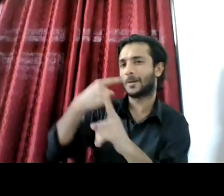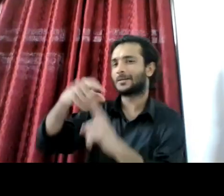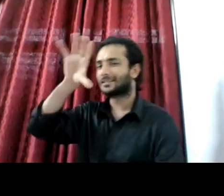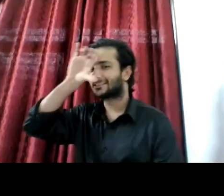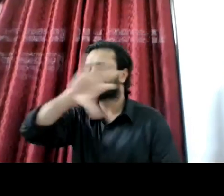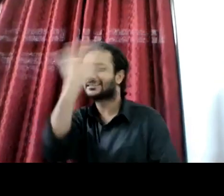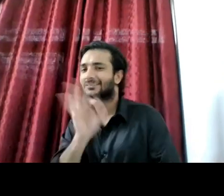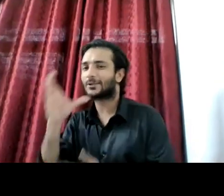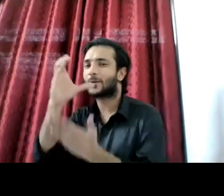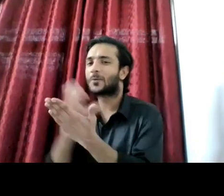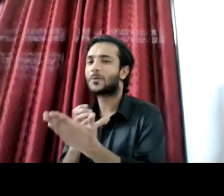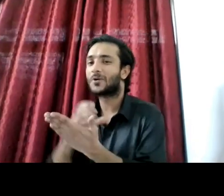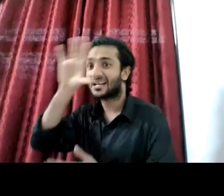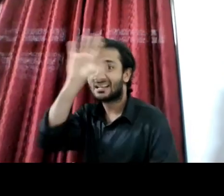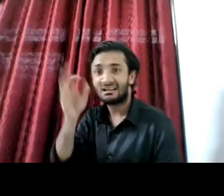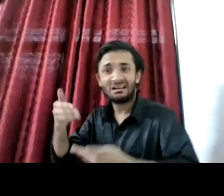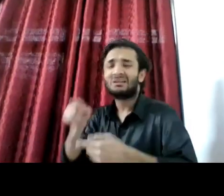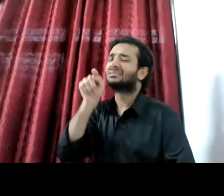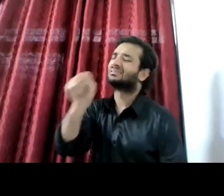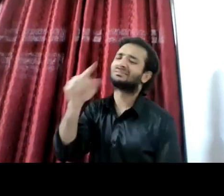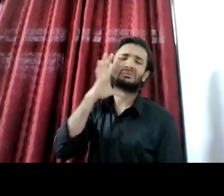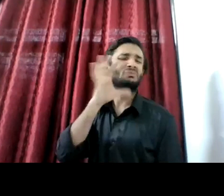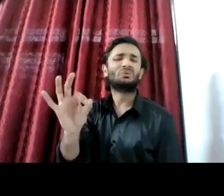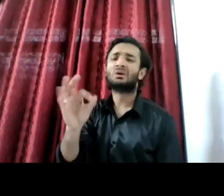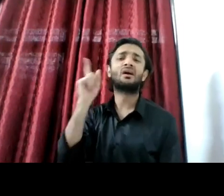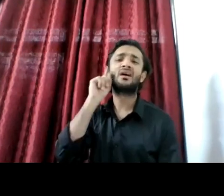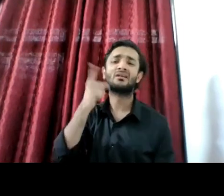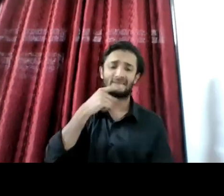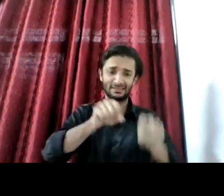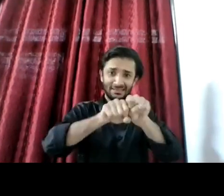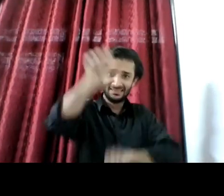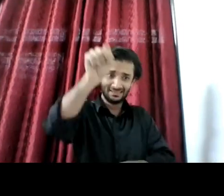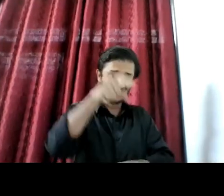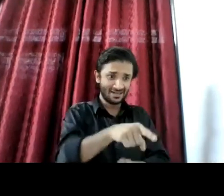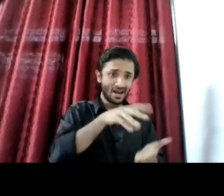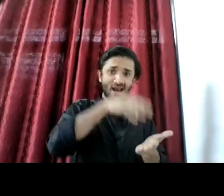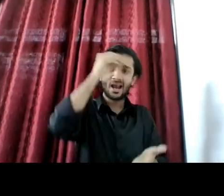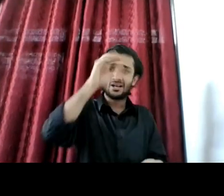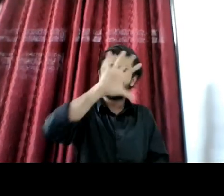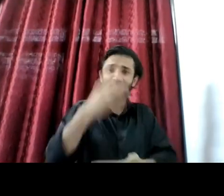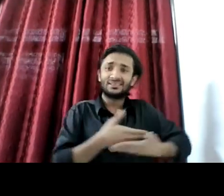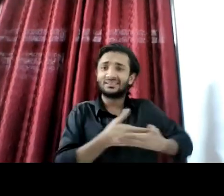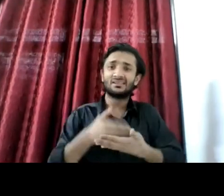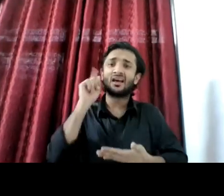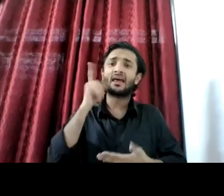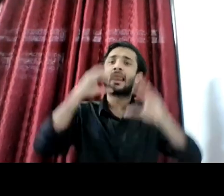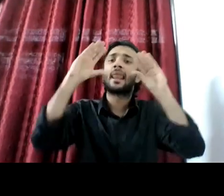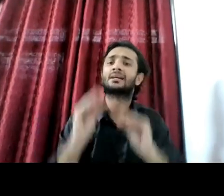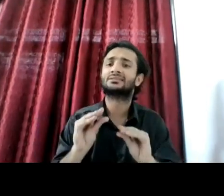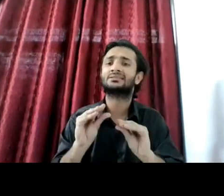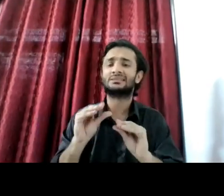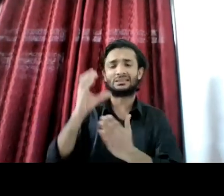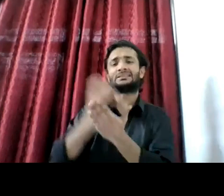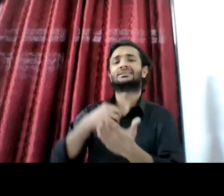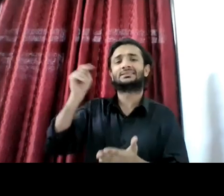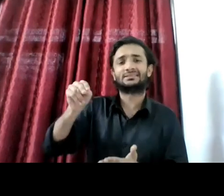Our dream is to have even more courses with RCI, especially related to early intervention. The RCI diploma program